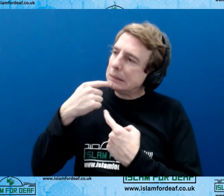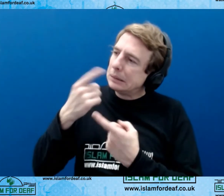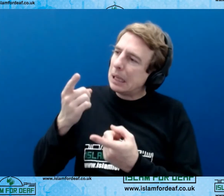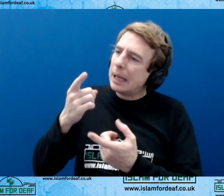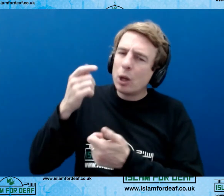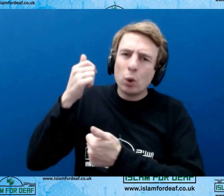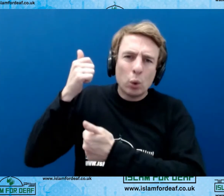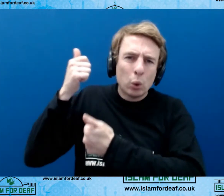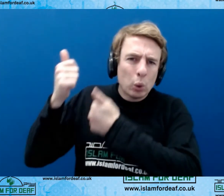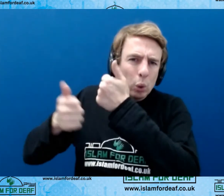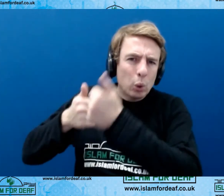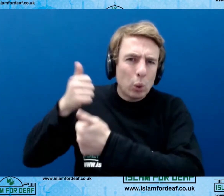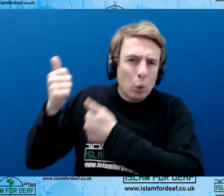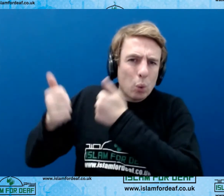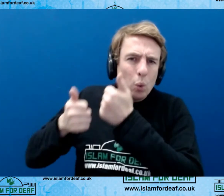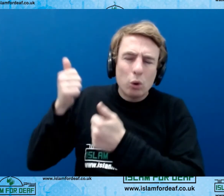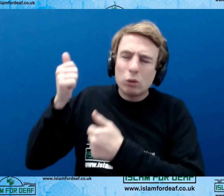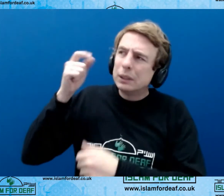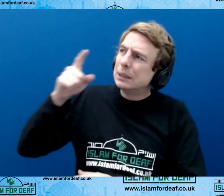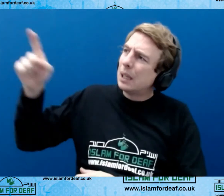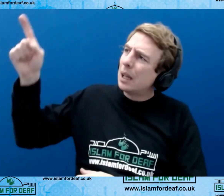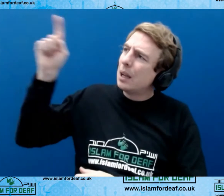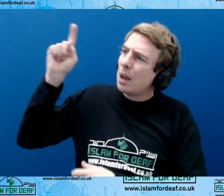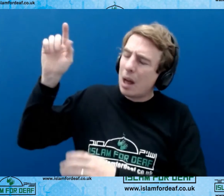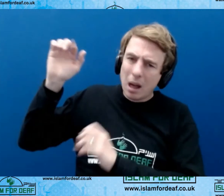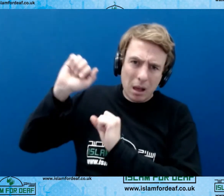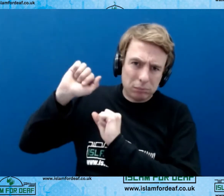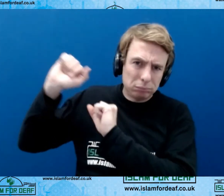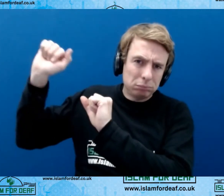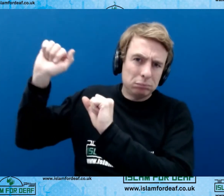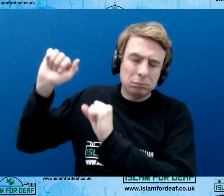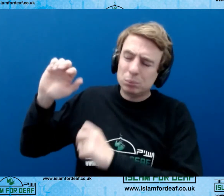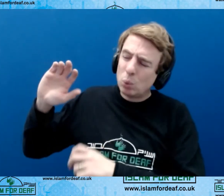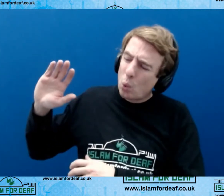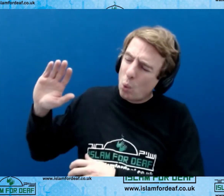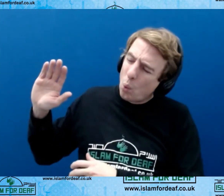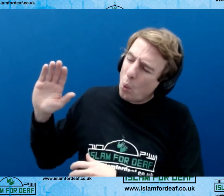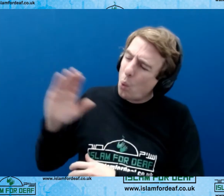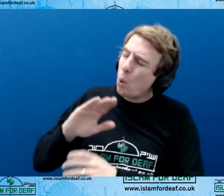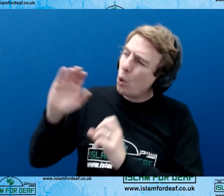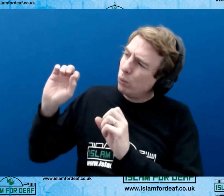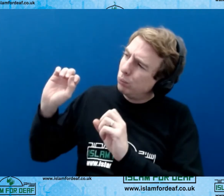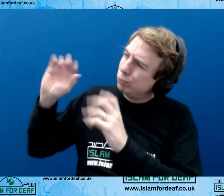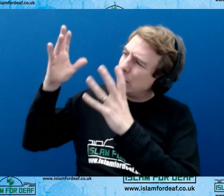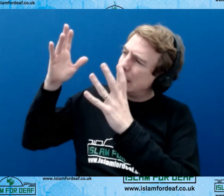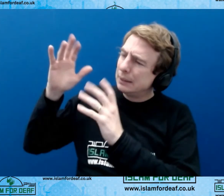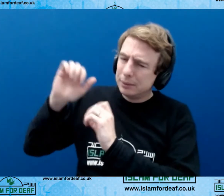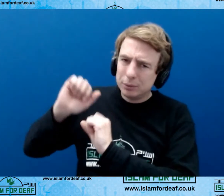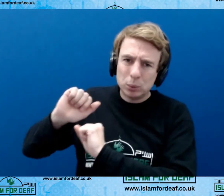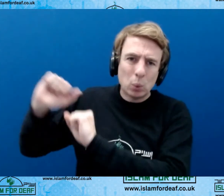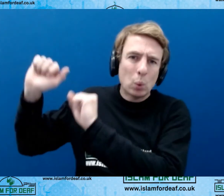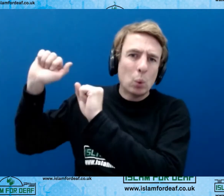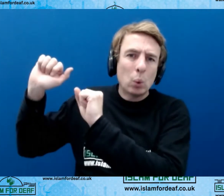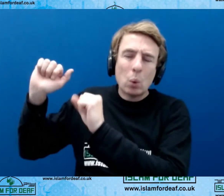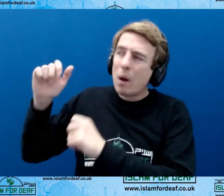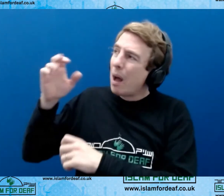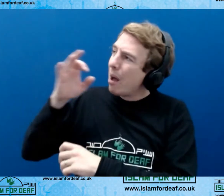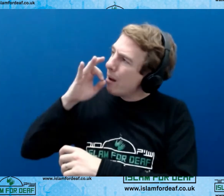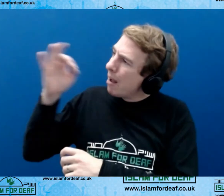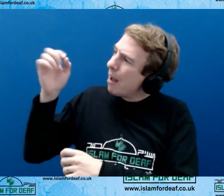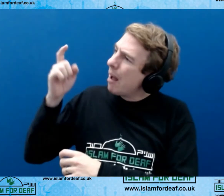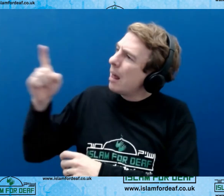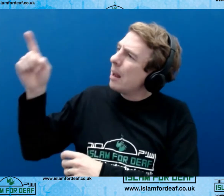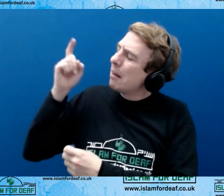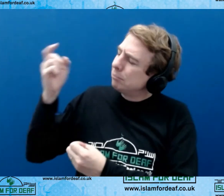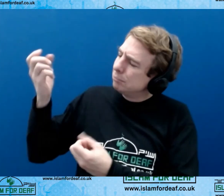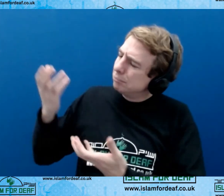subhanakallahumma wa bihamdik, glory be unto you, and all praises be unto you, and I seek forgiveness from you.